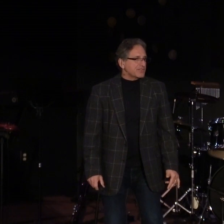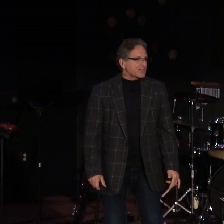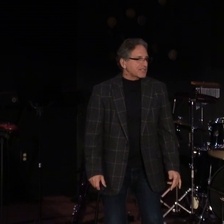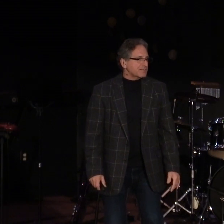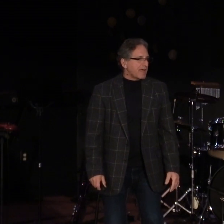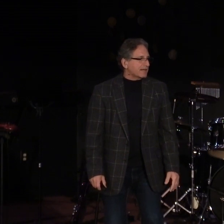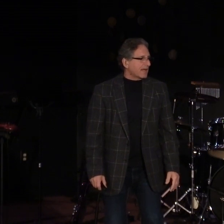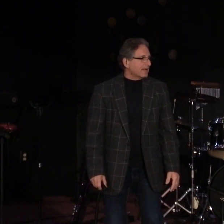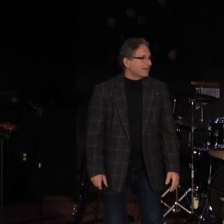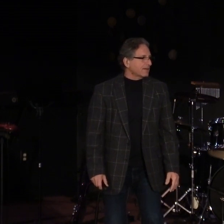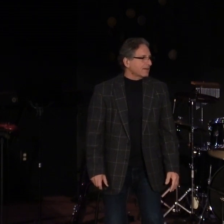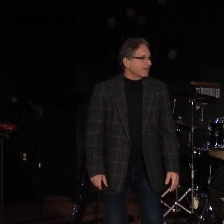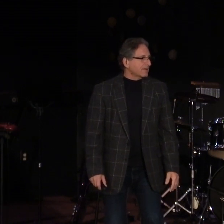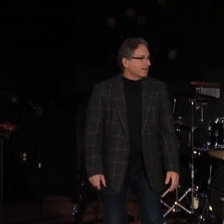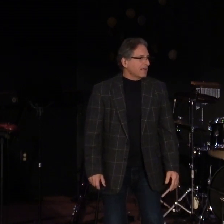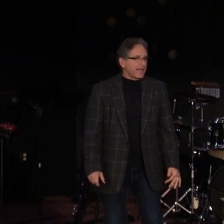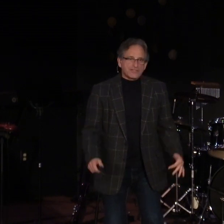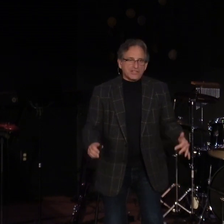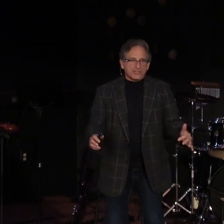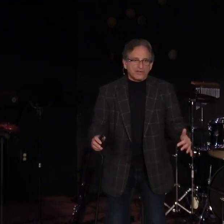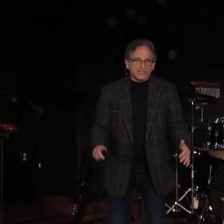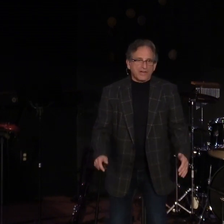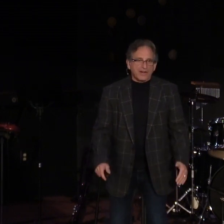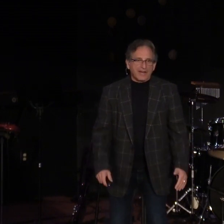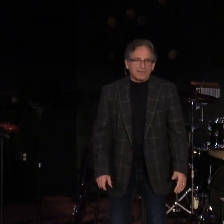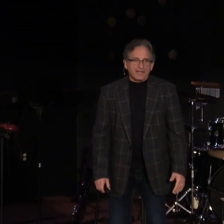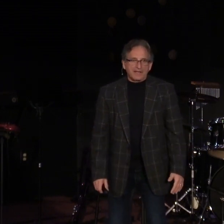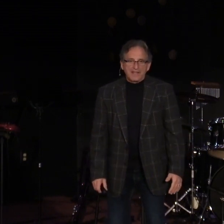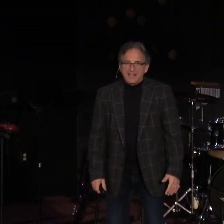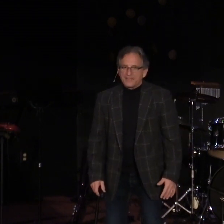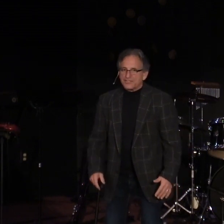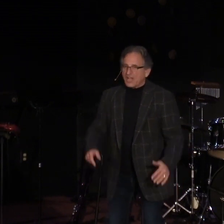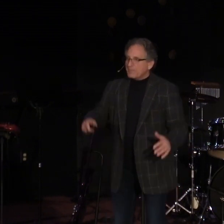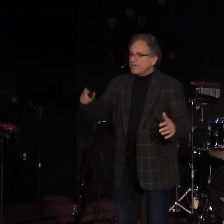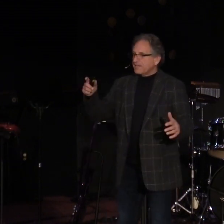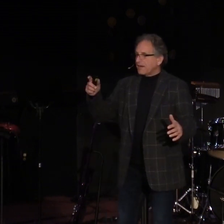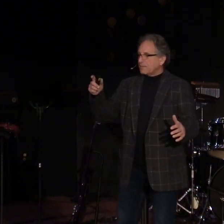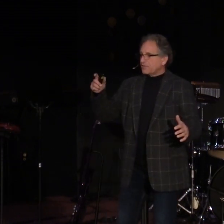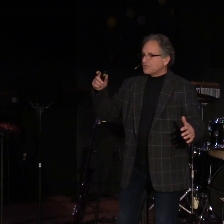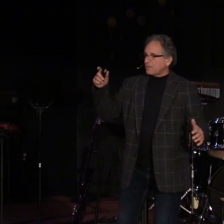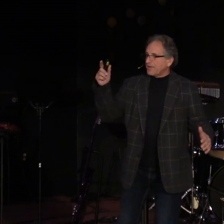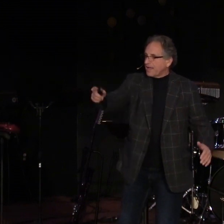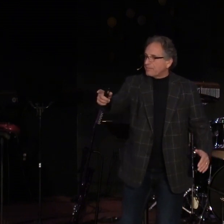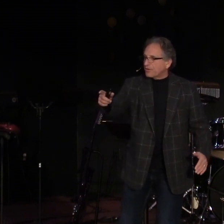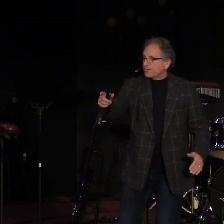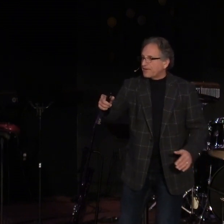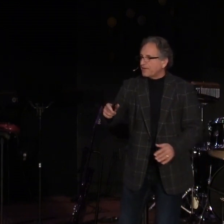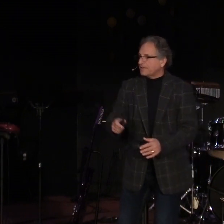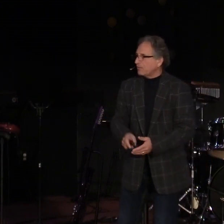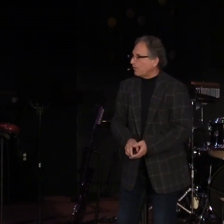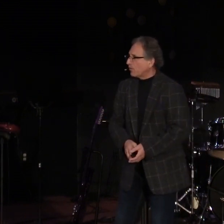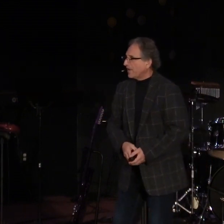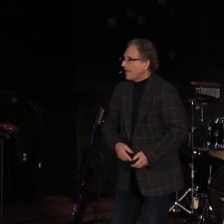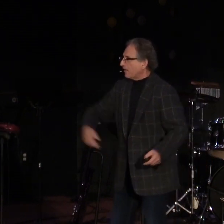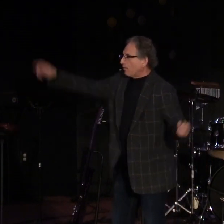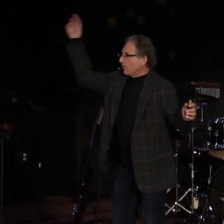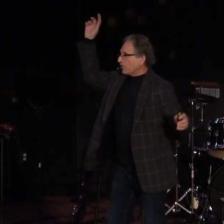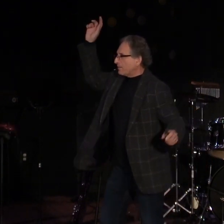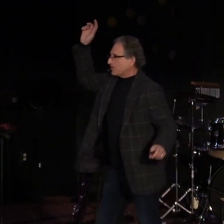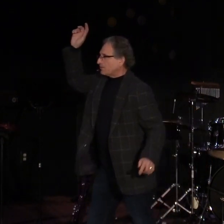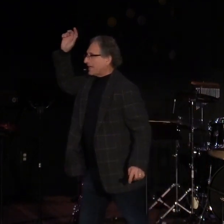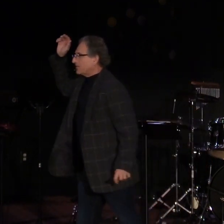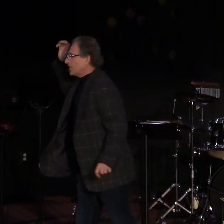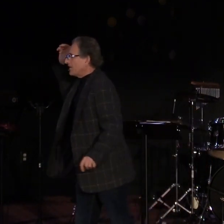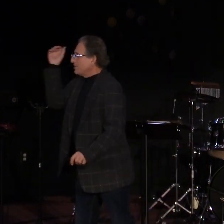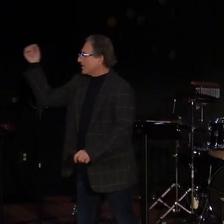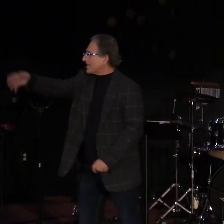And the preacher sits back down and just starts staring at him again. This time when he got up to jump and point the finger at the little boy, the little boy